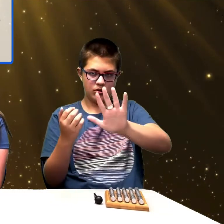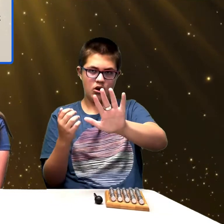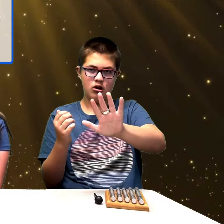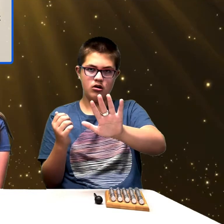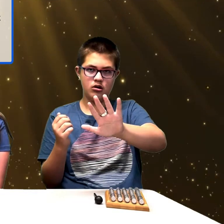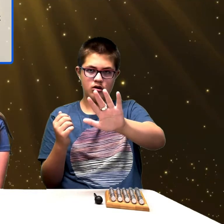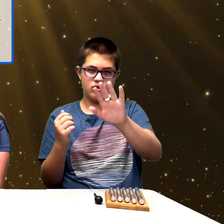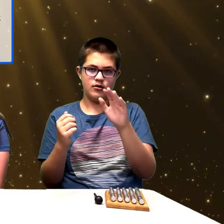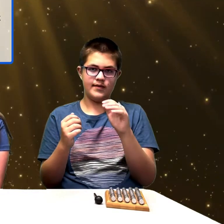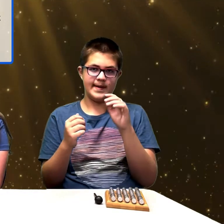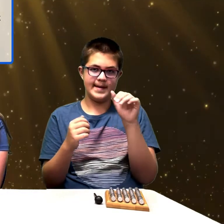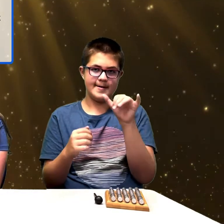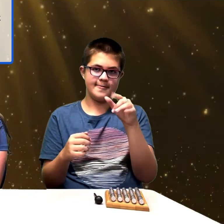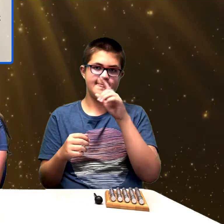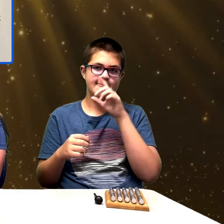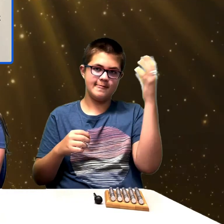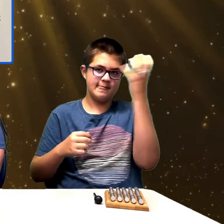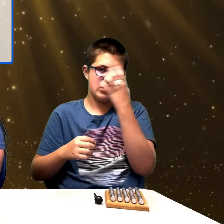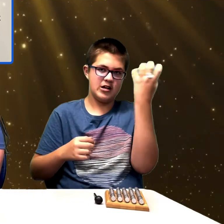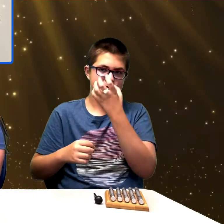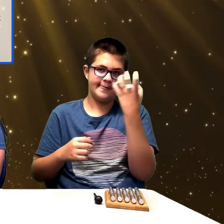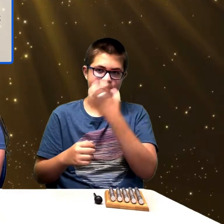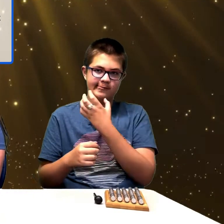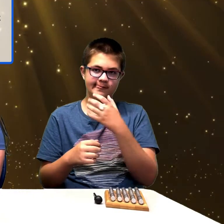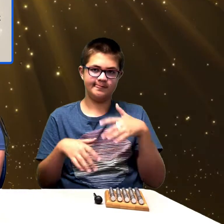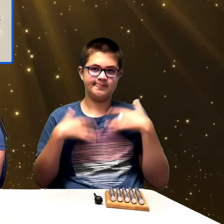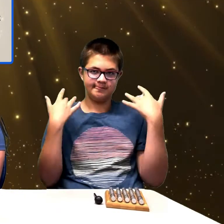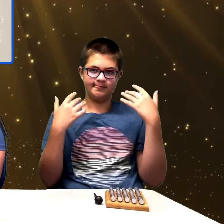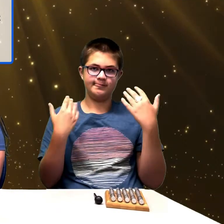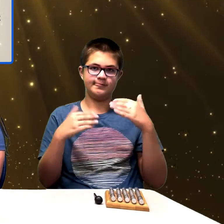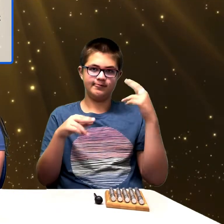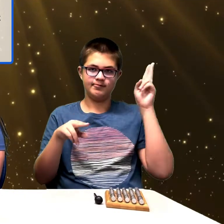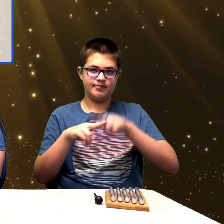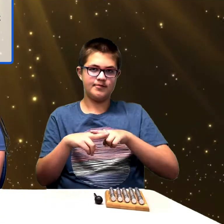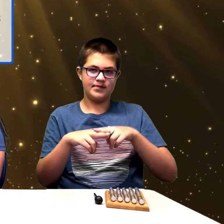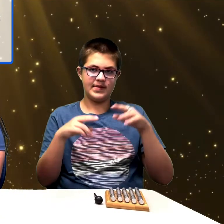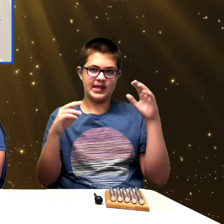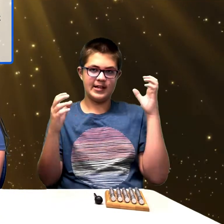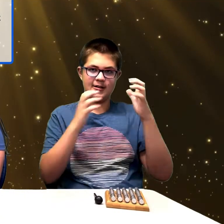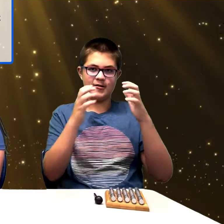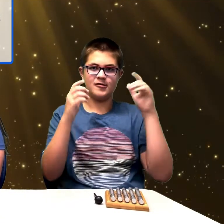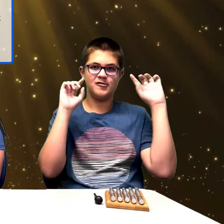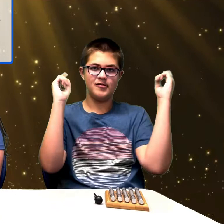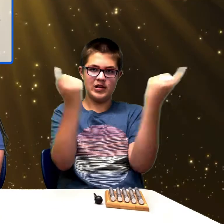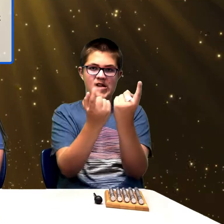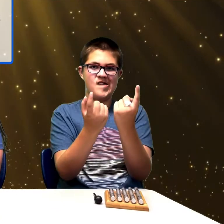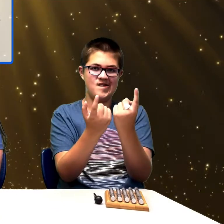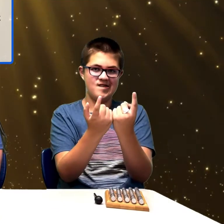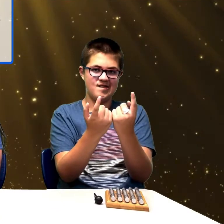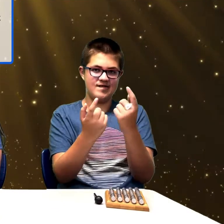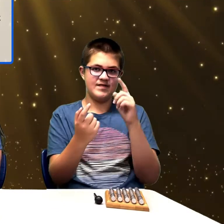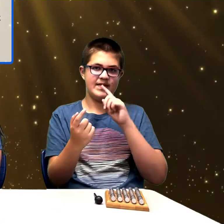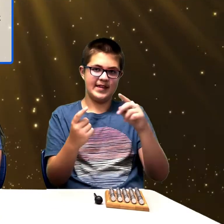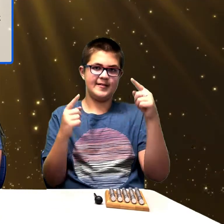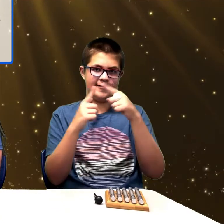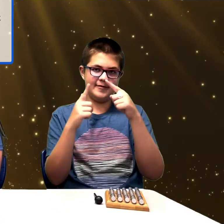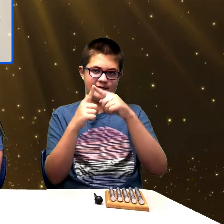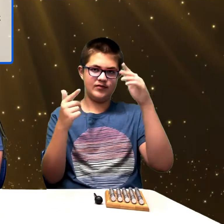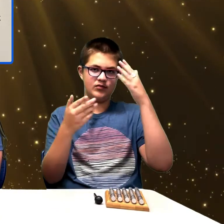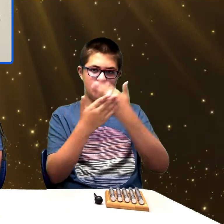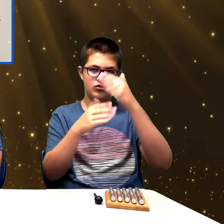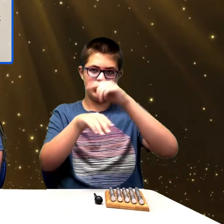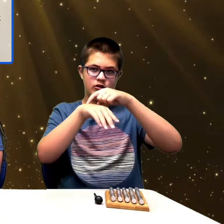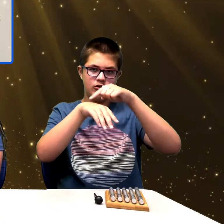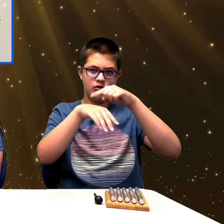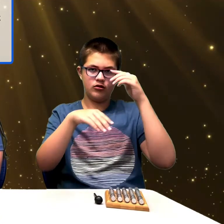be an extraordinary event with fun and laughs for everyone. It's about having a good time. Being a good sport